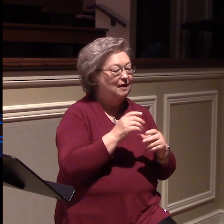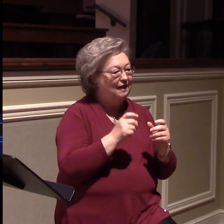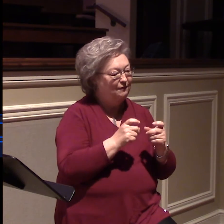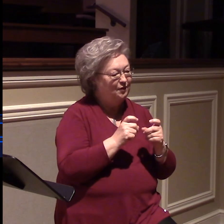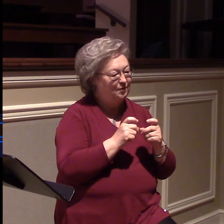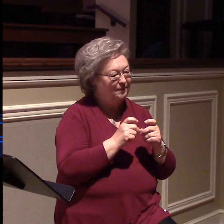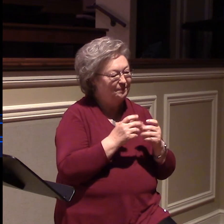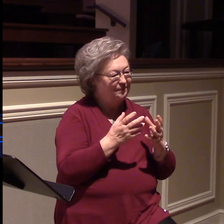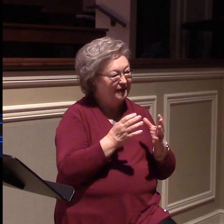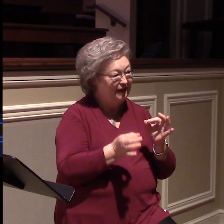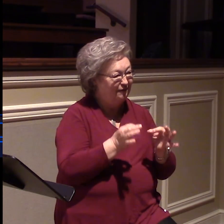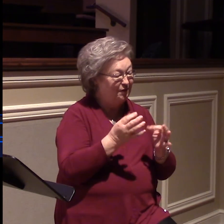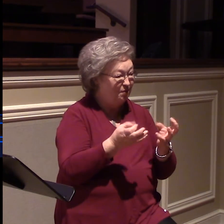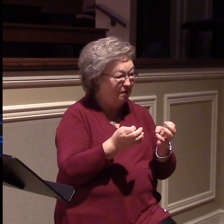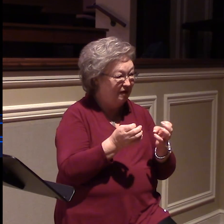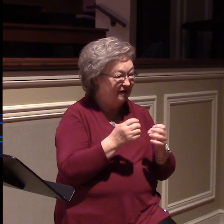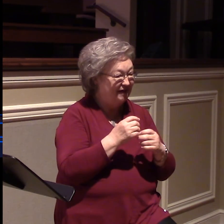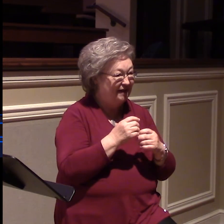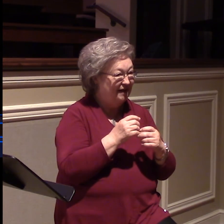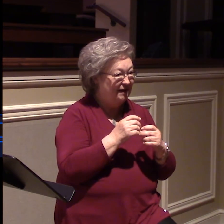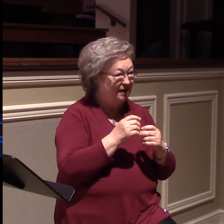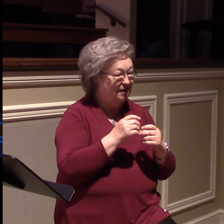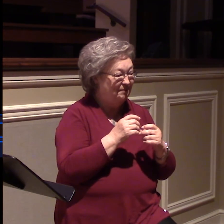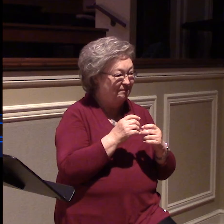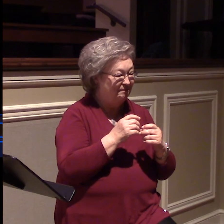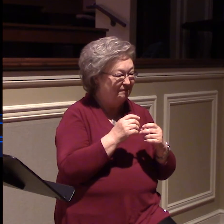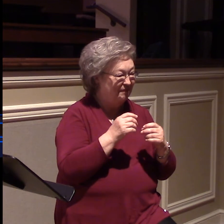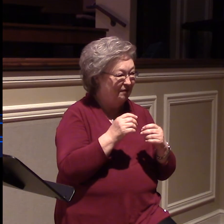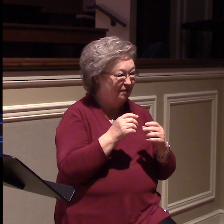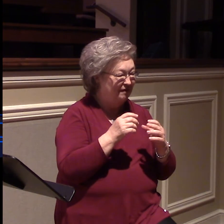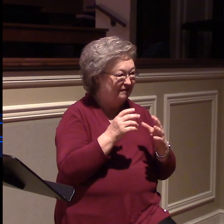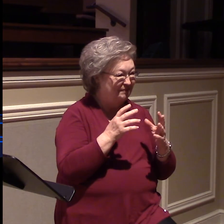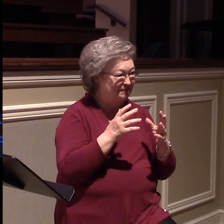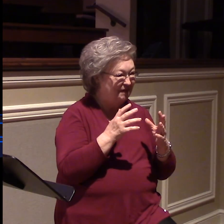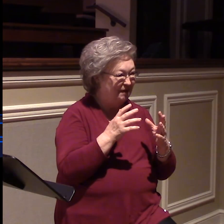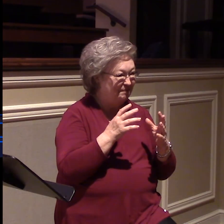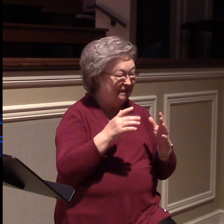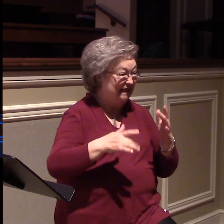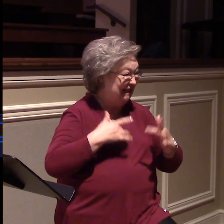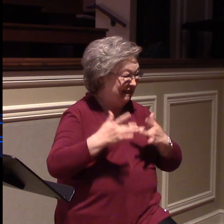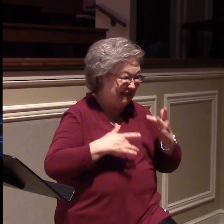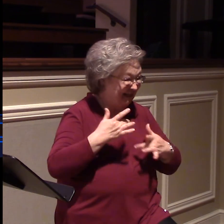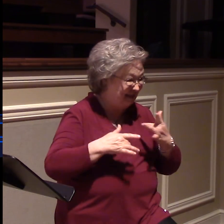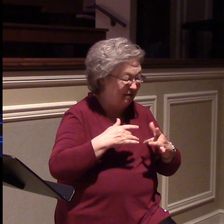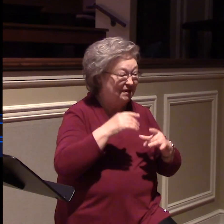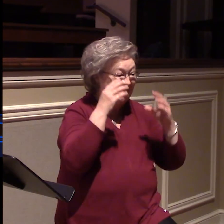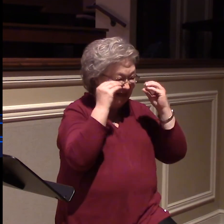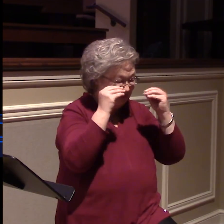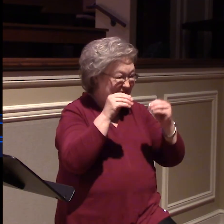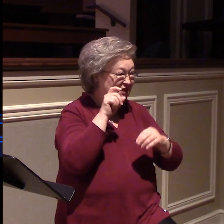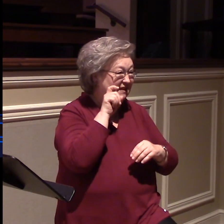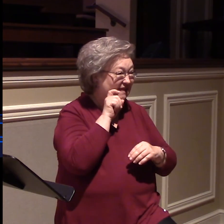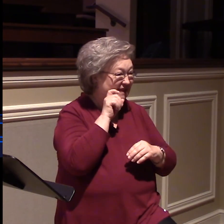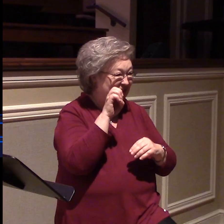seventh graders at the public school. You will not be bored, okay? And so one of the illustrations I use, how many of you are